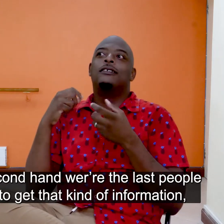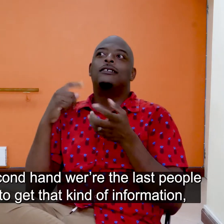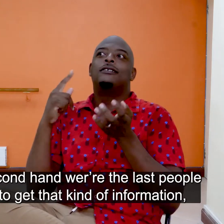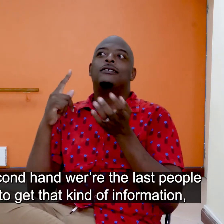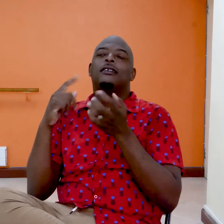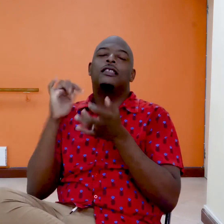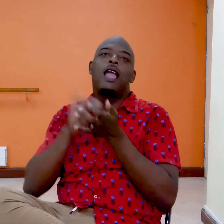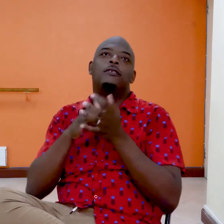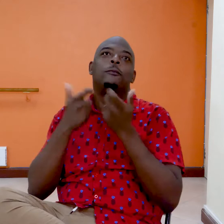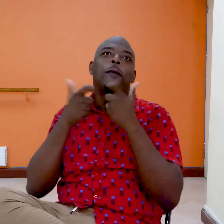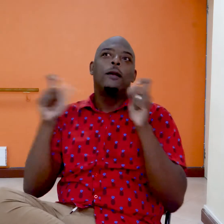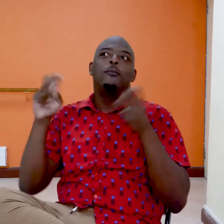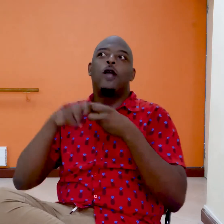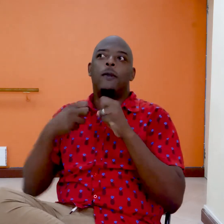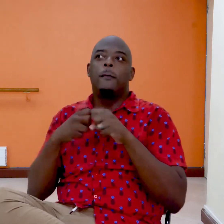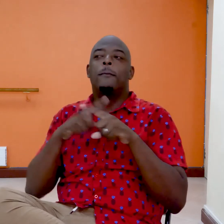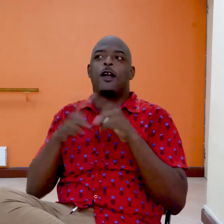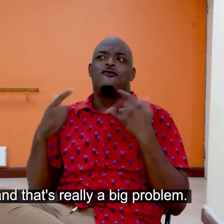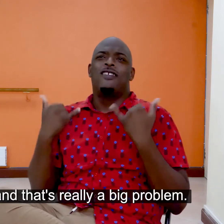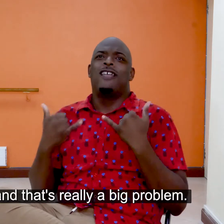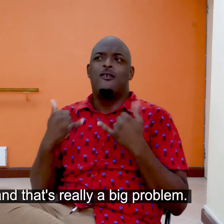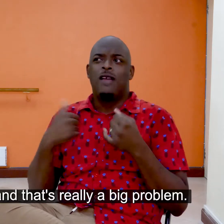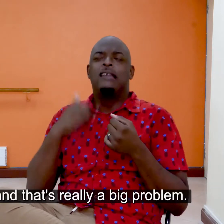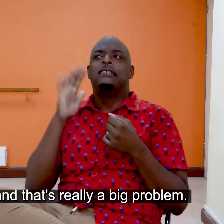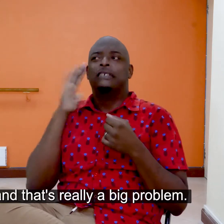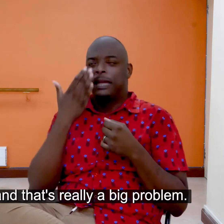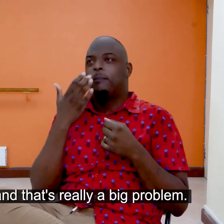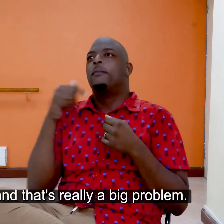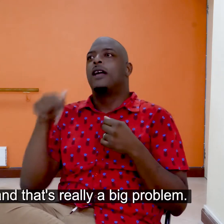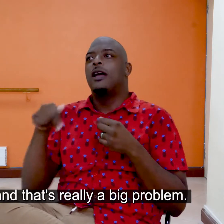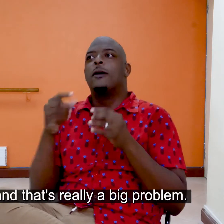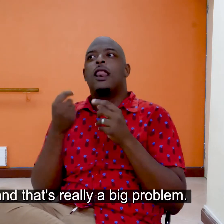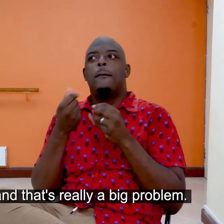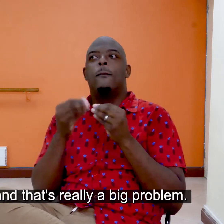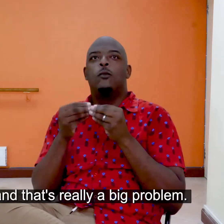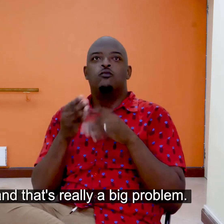information. And that's really a big problem.